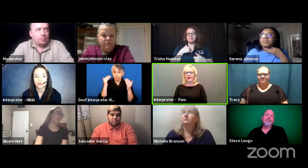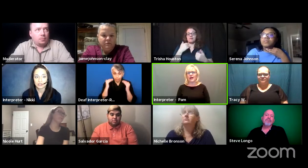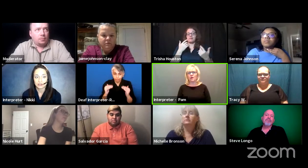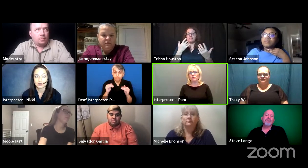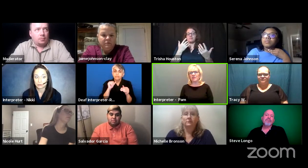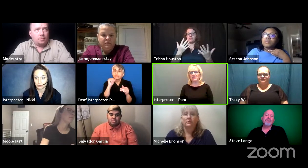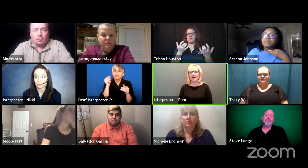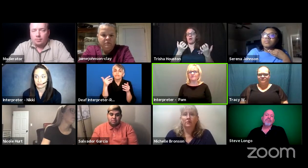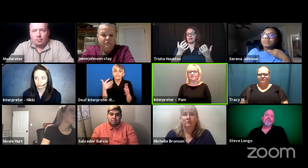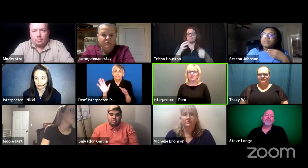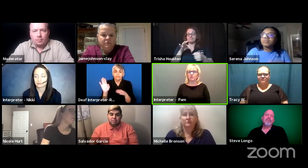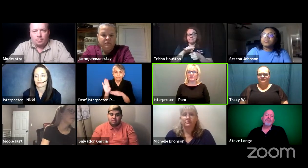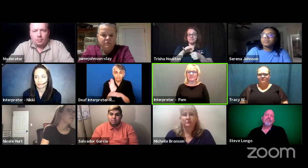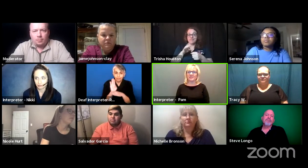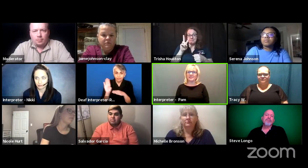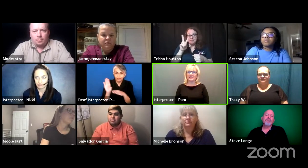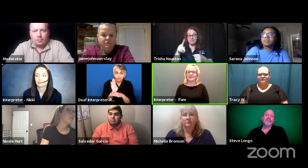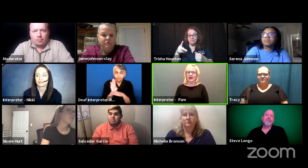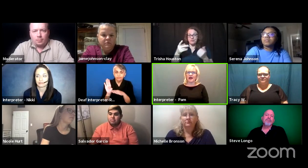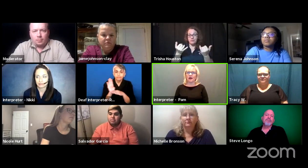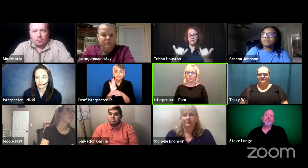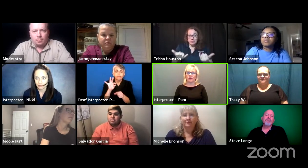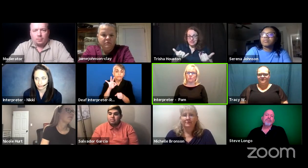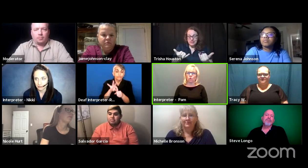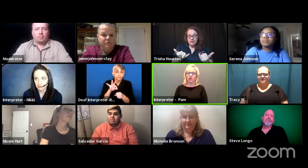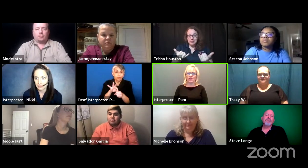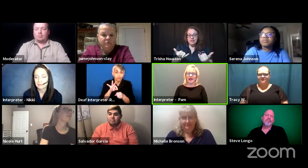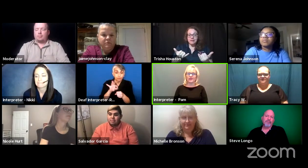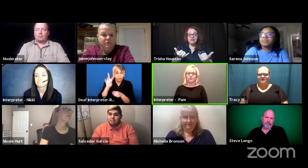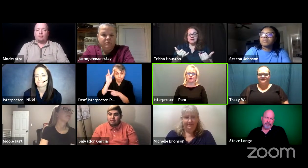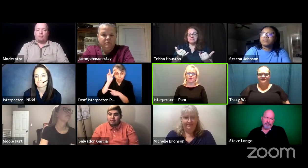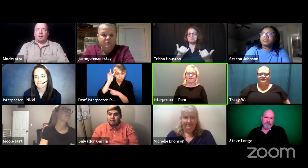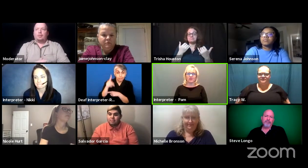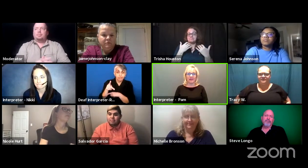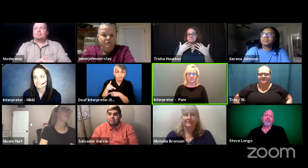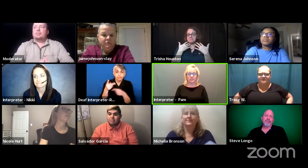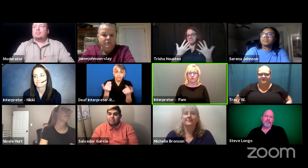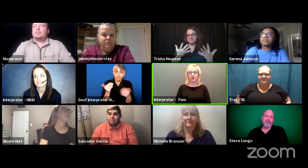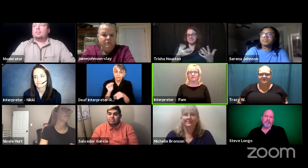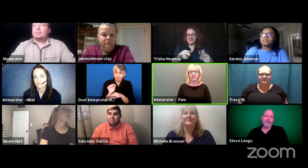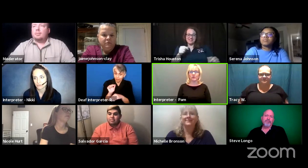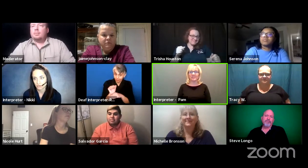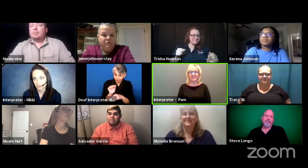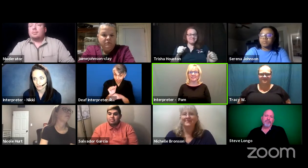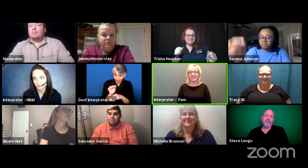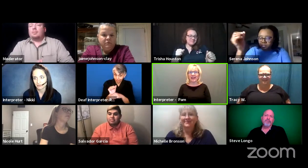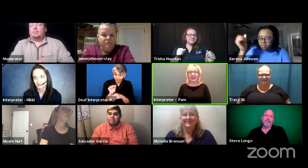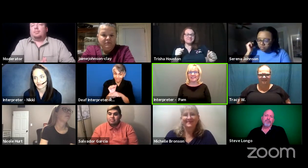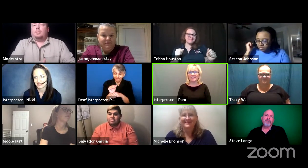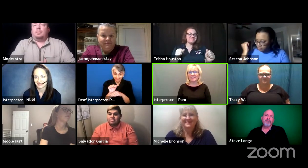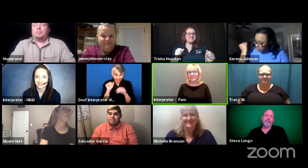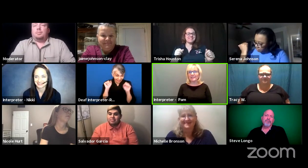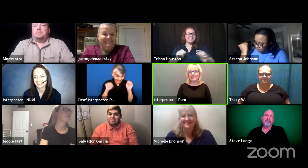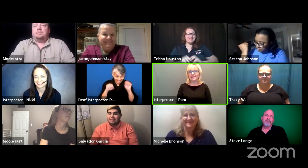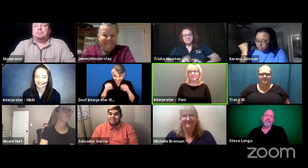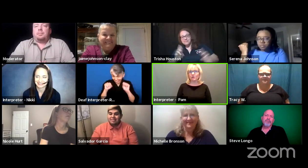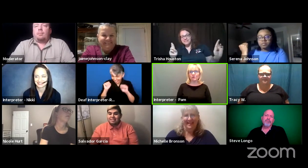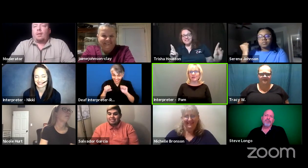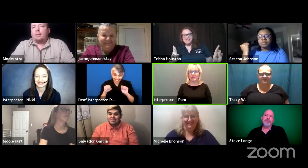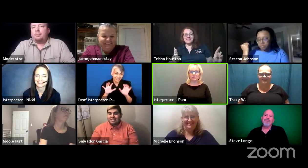Now moving to unfinished business. We would like to have an election for our vice president tonight. So